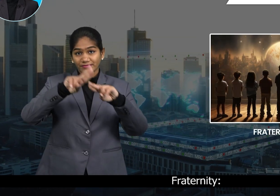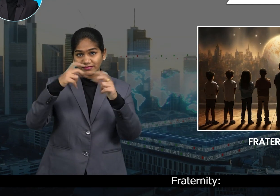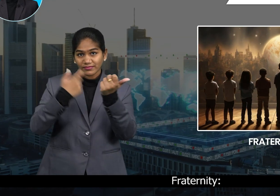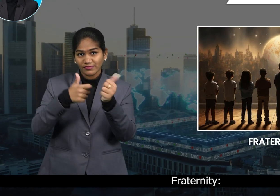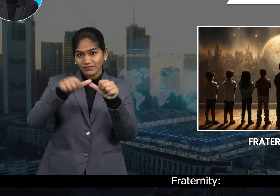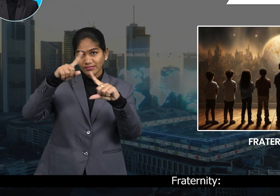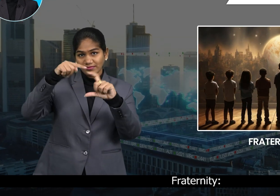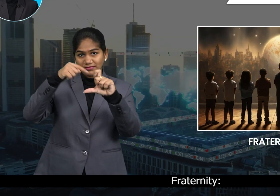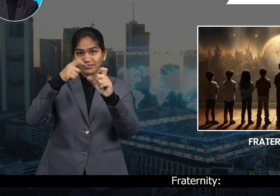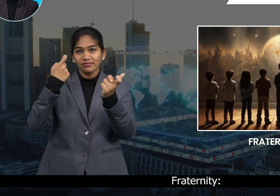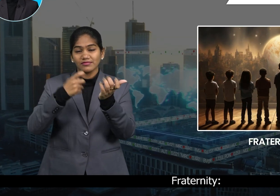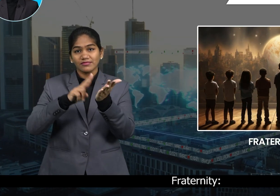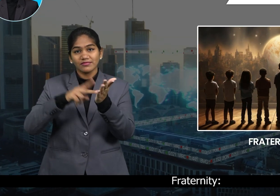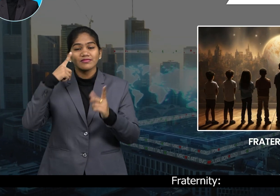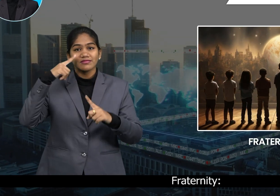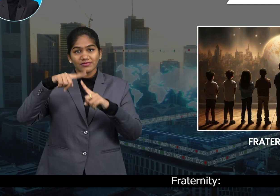Fraternity,